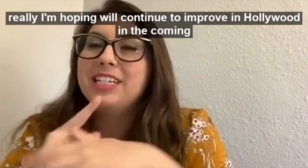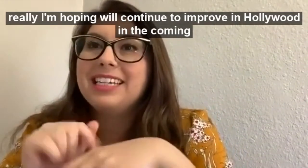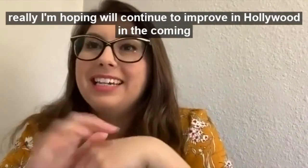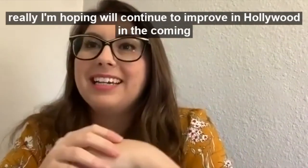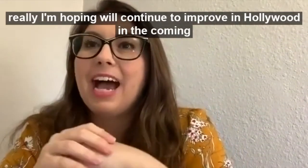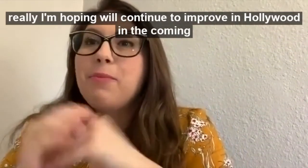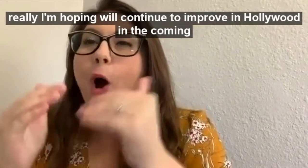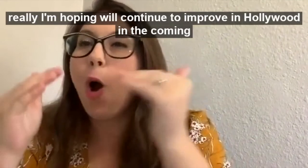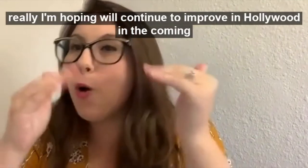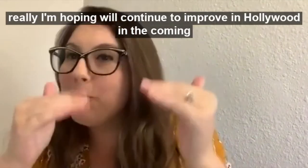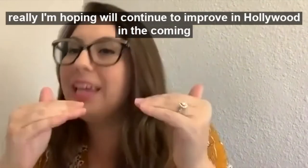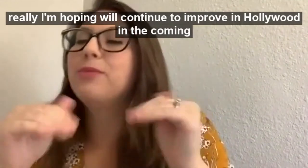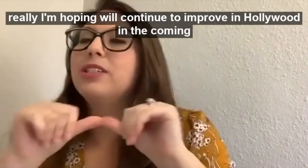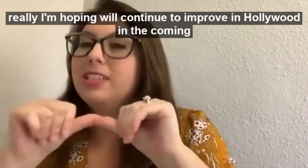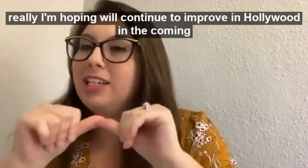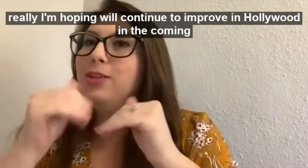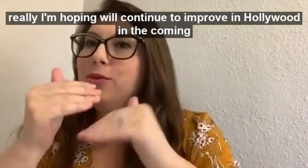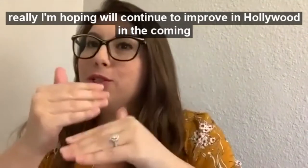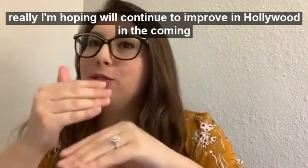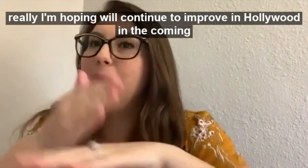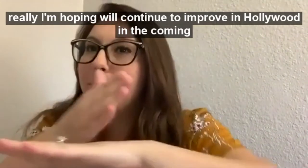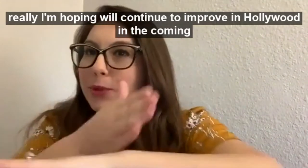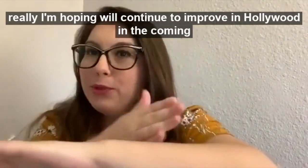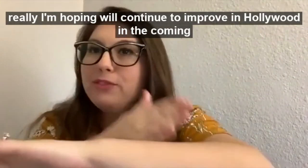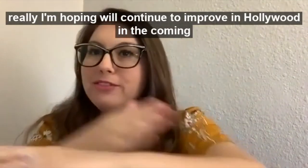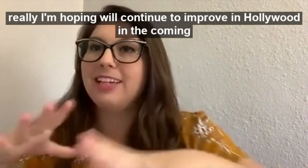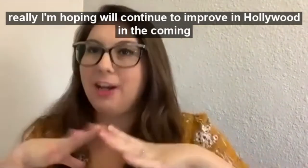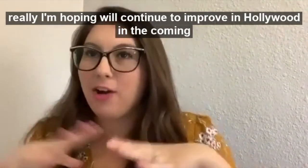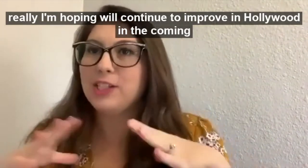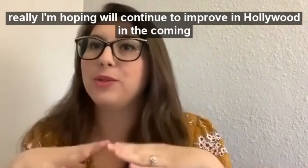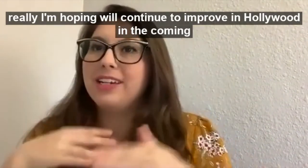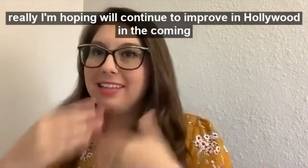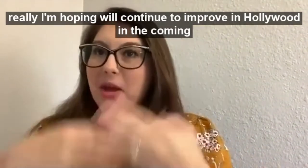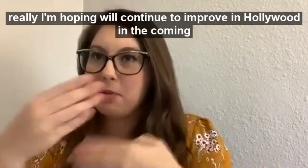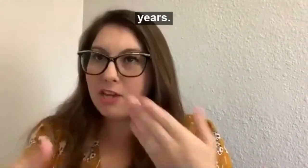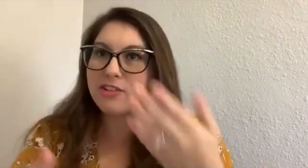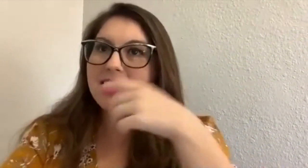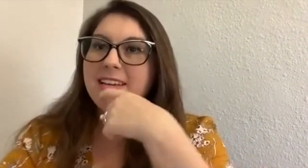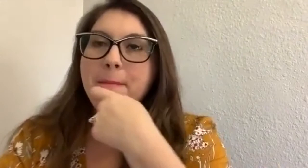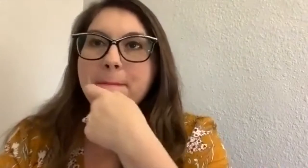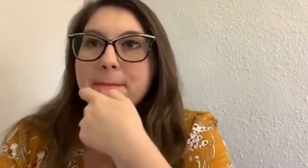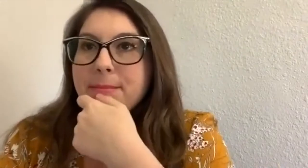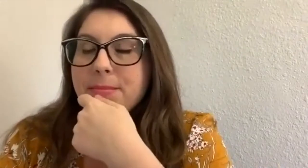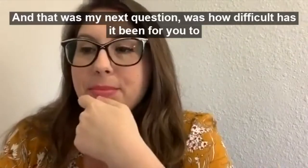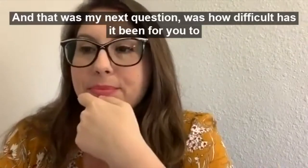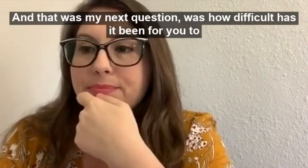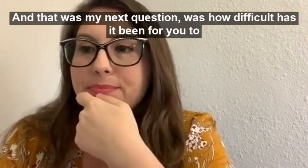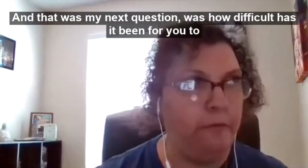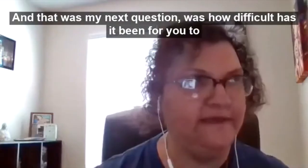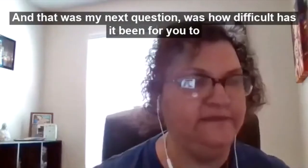really I'm hoping will continue to improve in Hollywood in the coming years. And that was